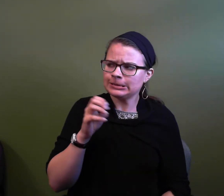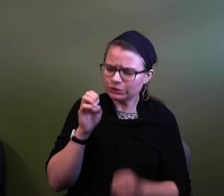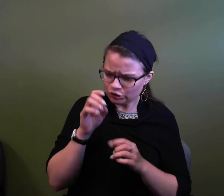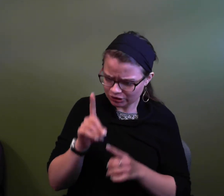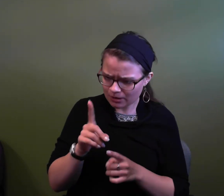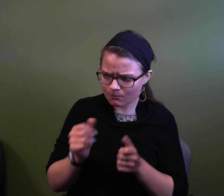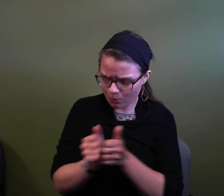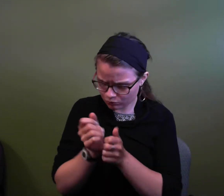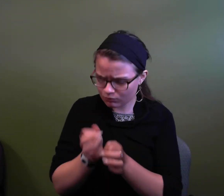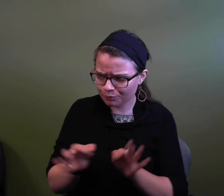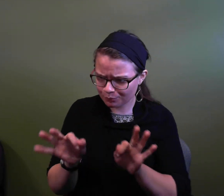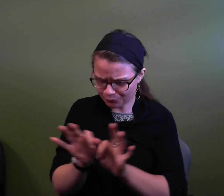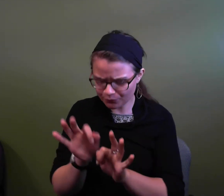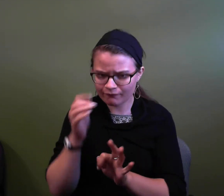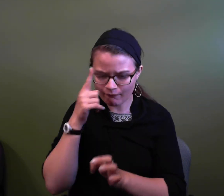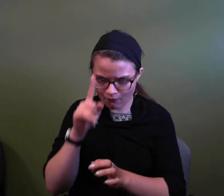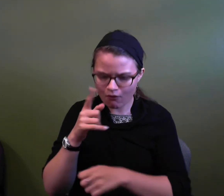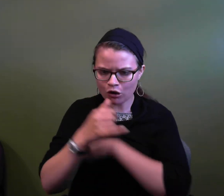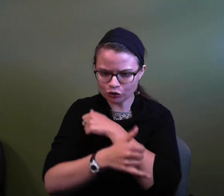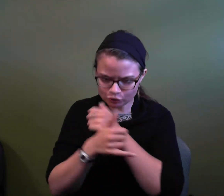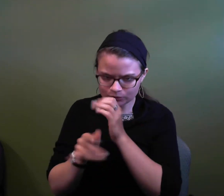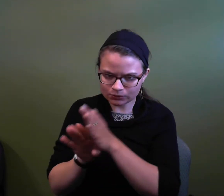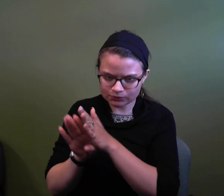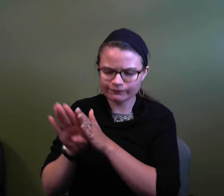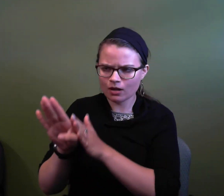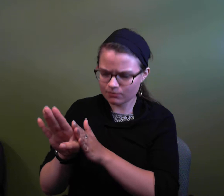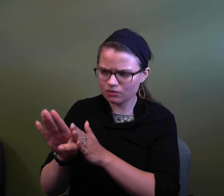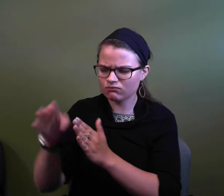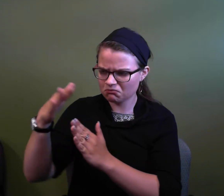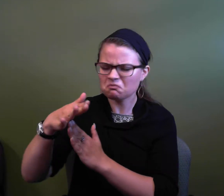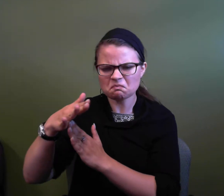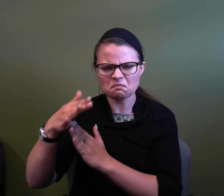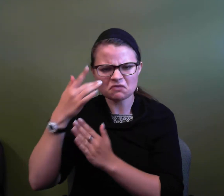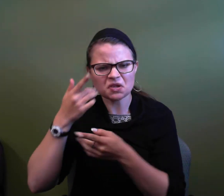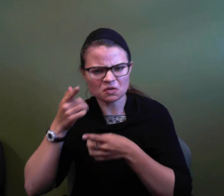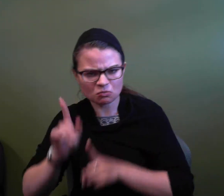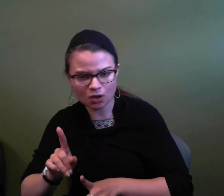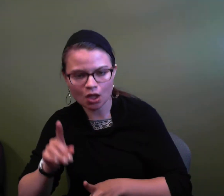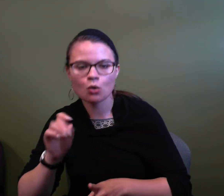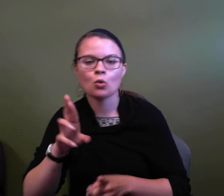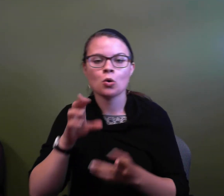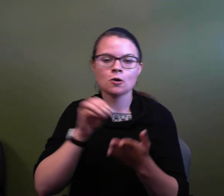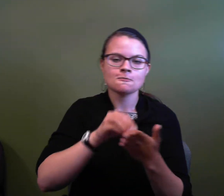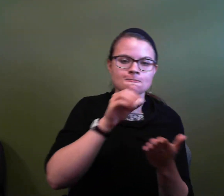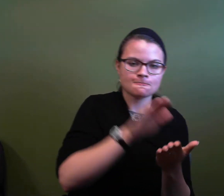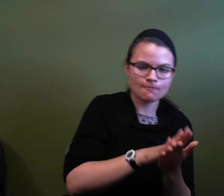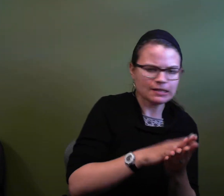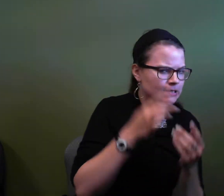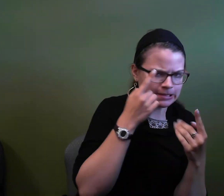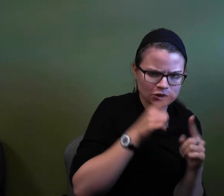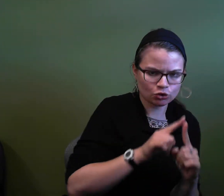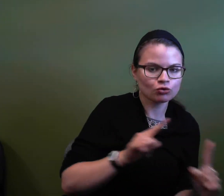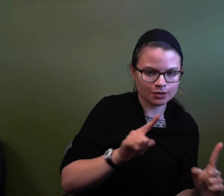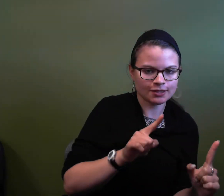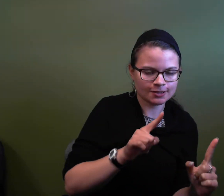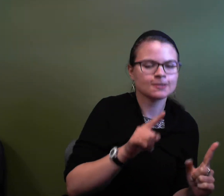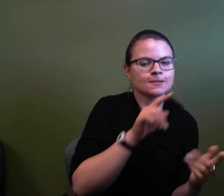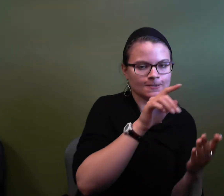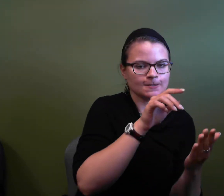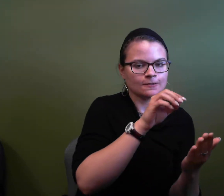of a country. Yes, I agree. So then or I disagree, and they start writing. And what do they write? Usually the very